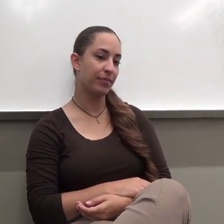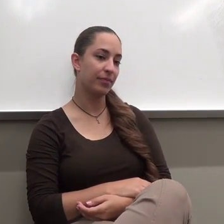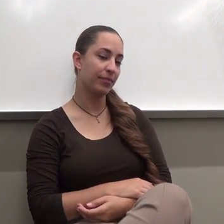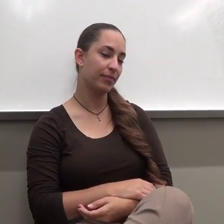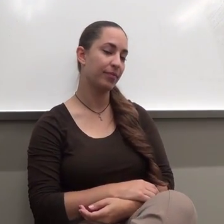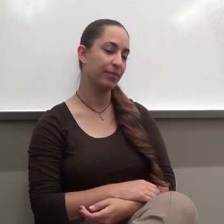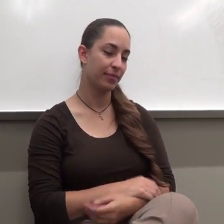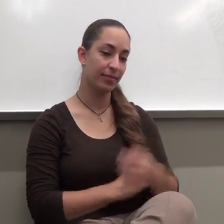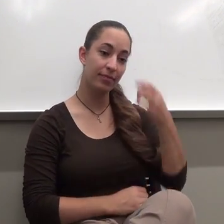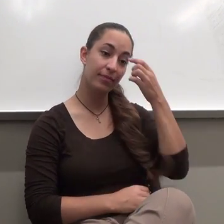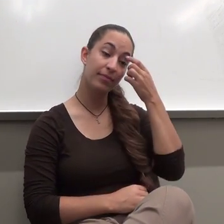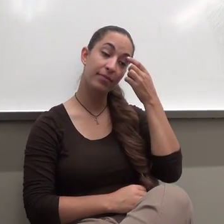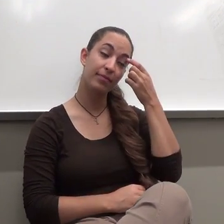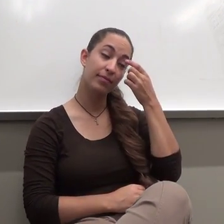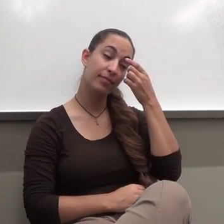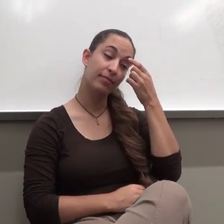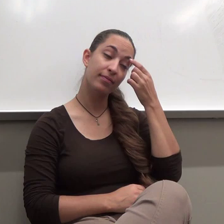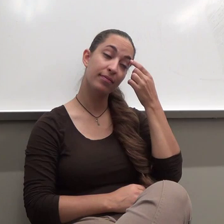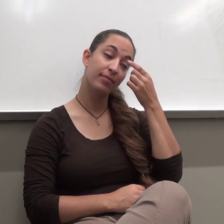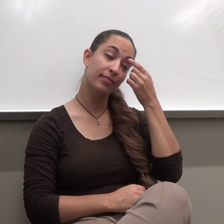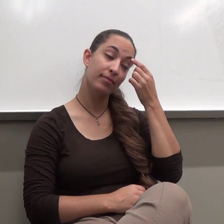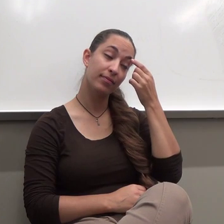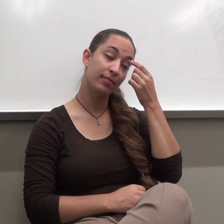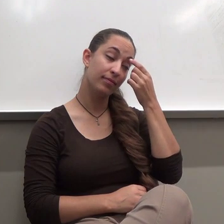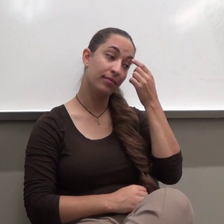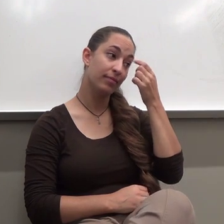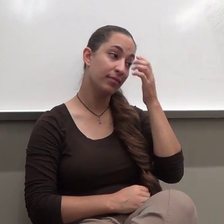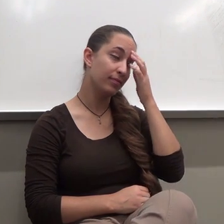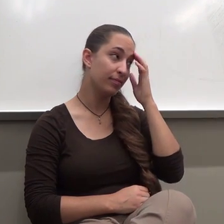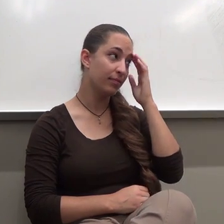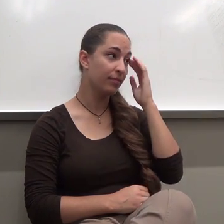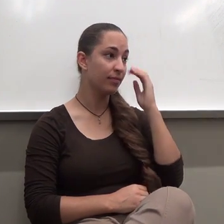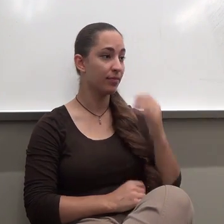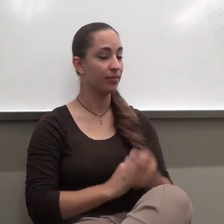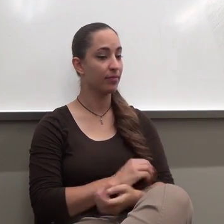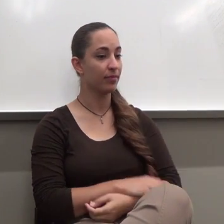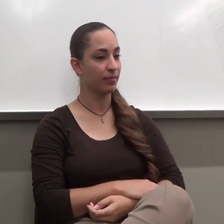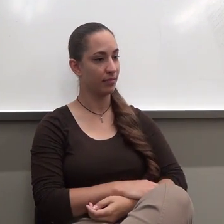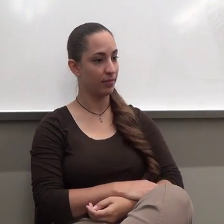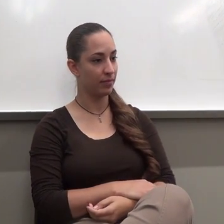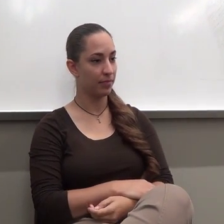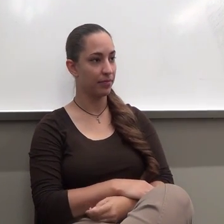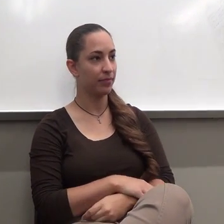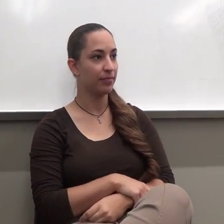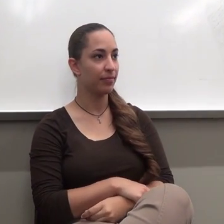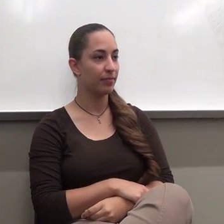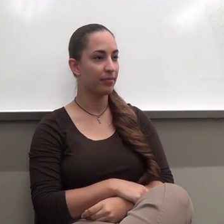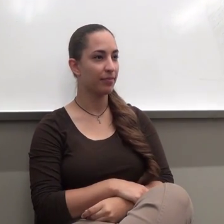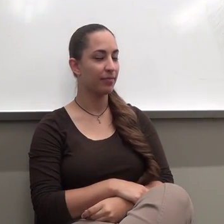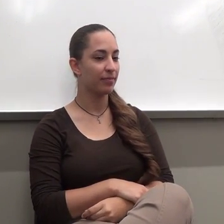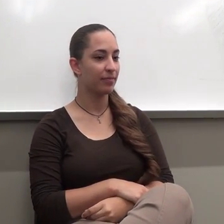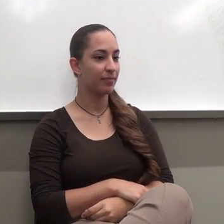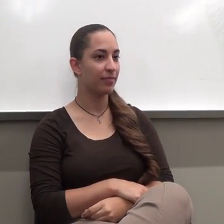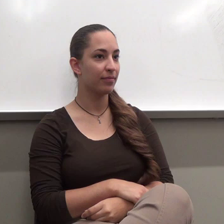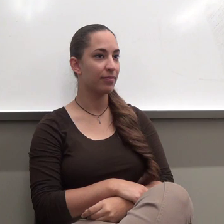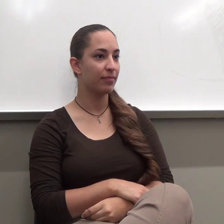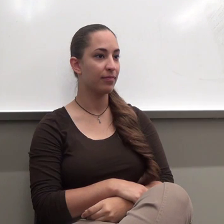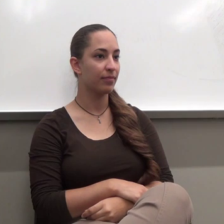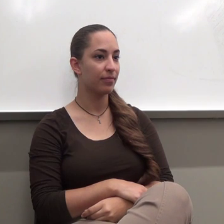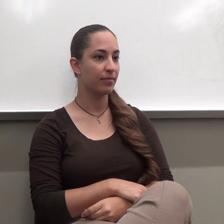peer reviews. Again, they've had trouble with the paper in the office. Some of these are on one color and some of them are on the other. So this is your